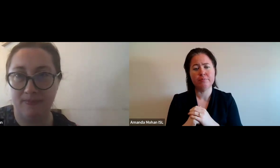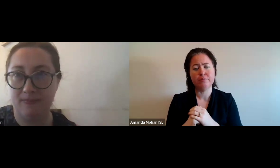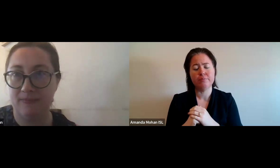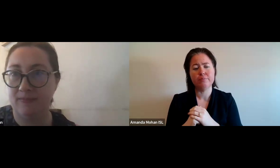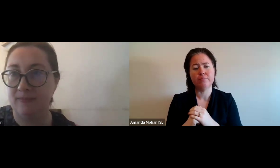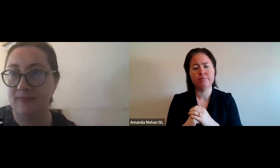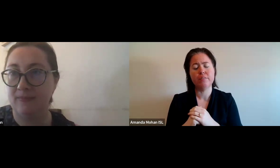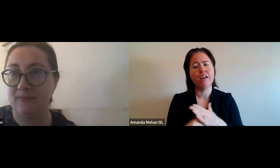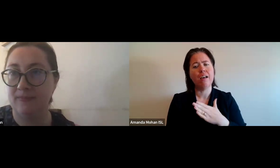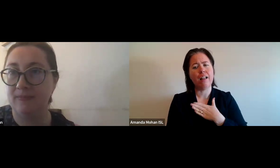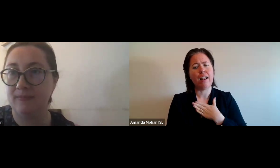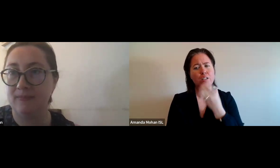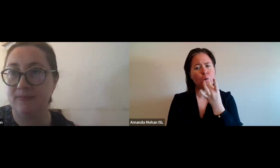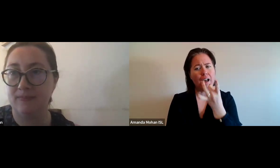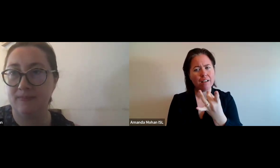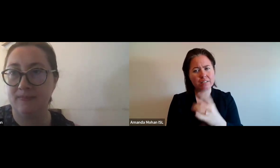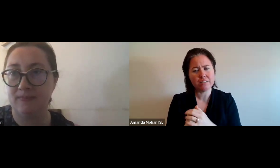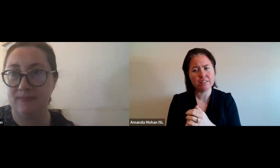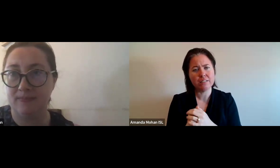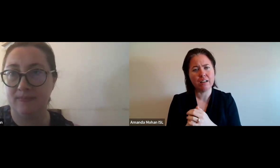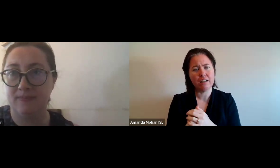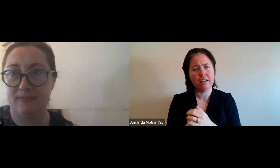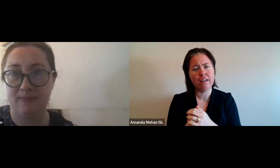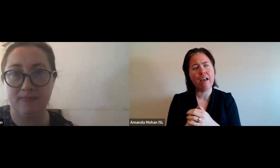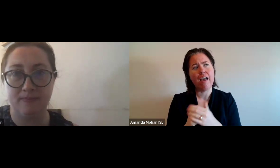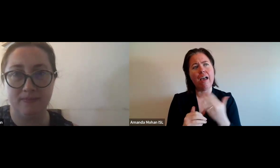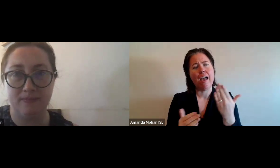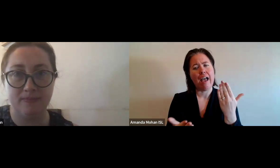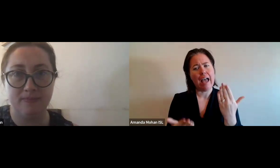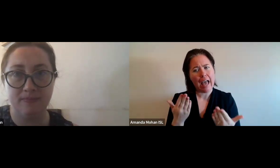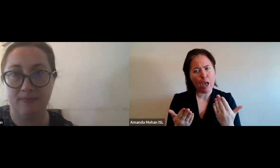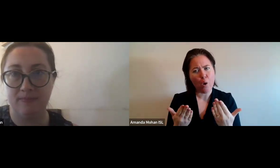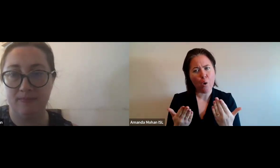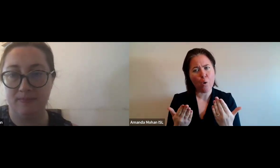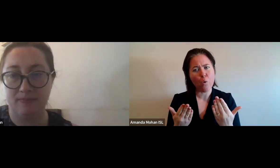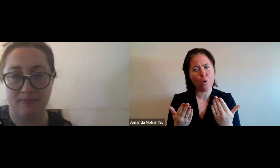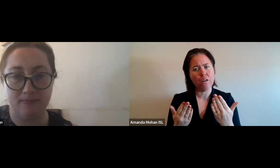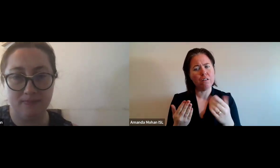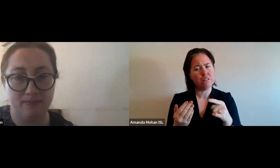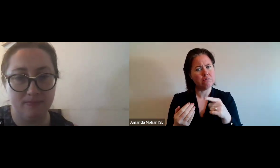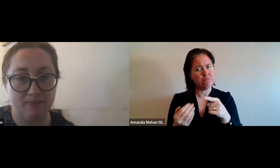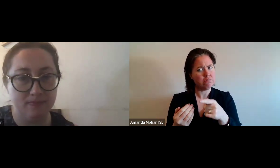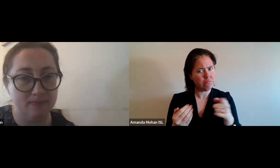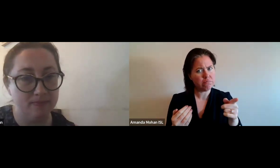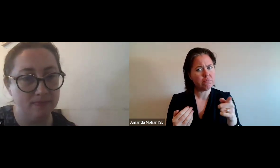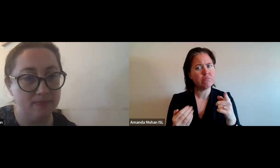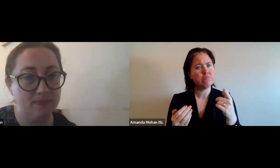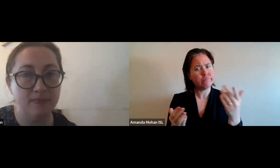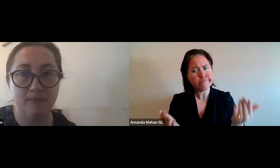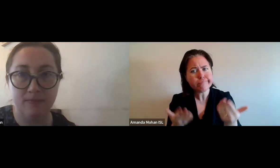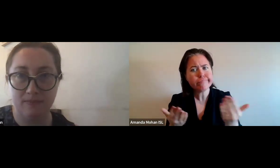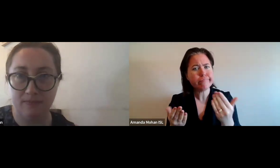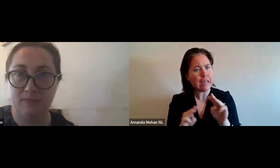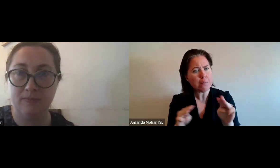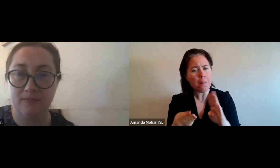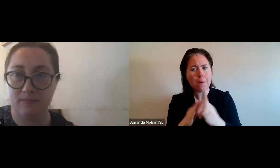I would like to ask, how did they manage to get people interested in gathering the